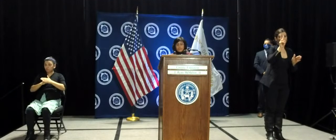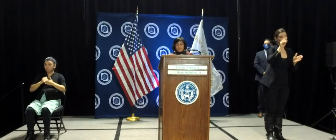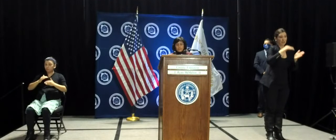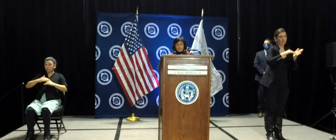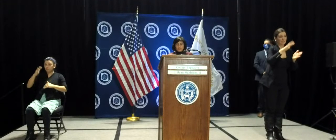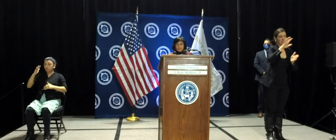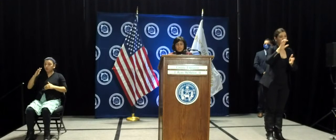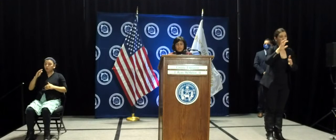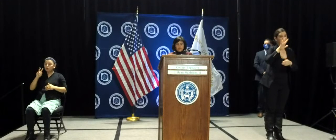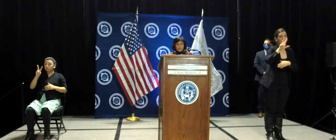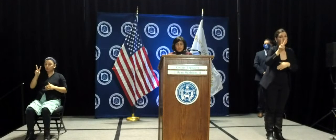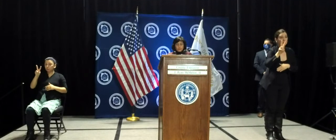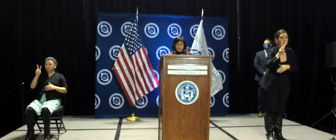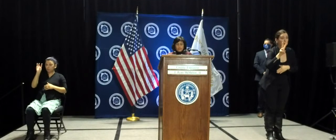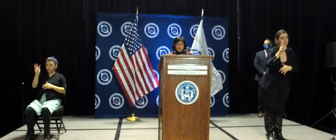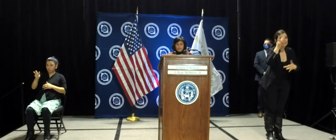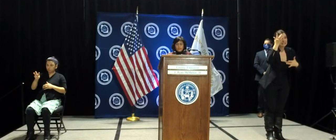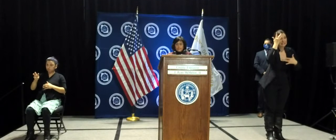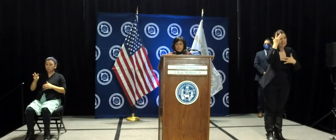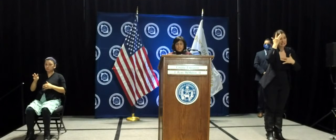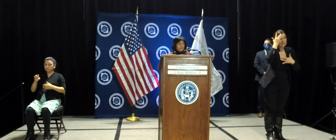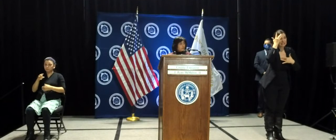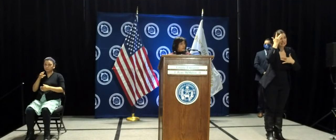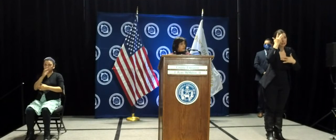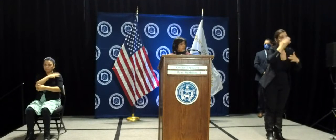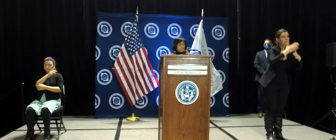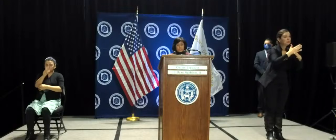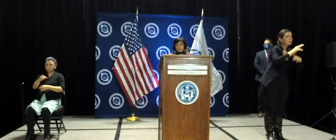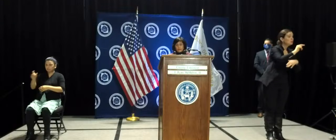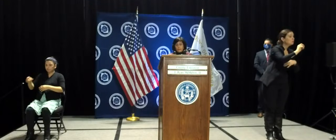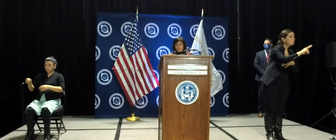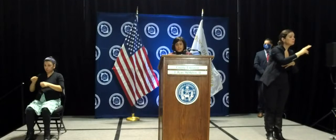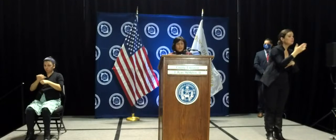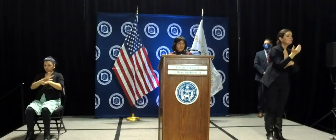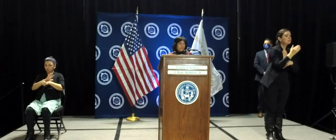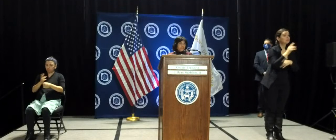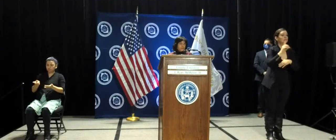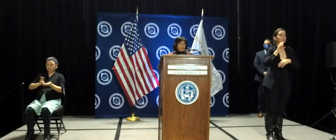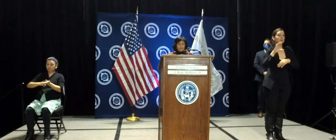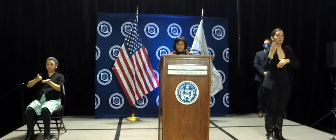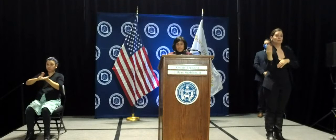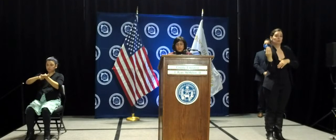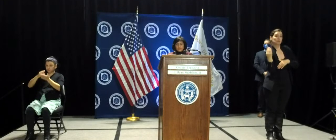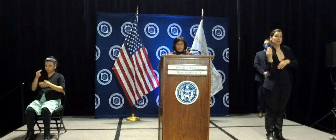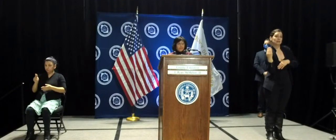2,552 cases in between November 15 and December 14th. They